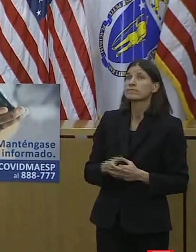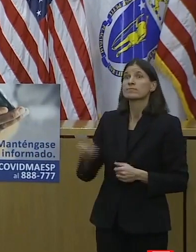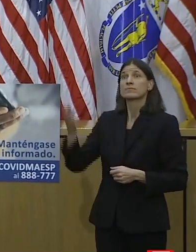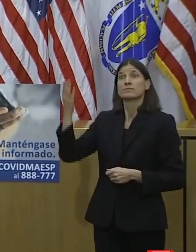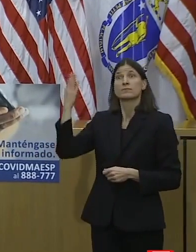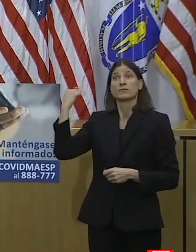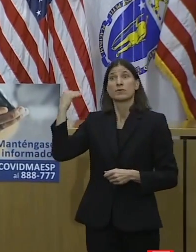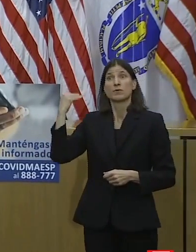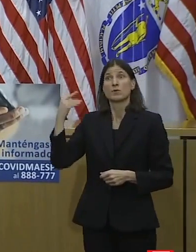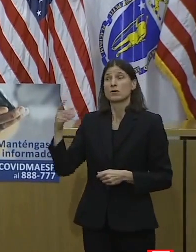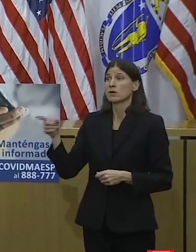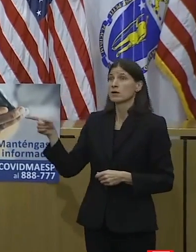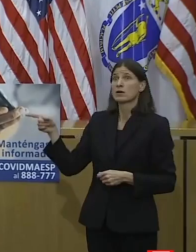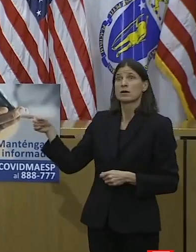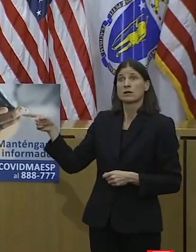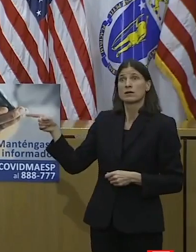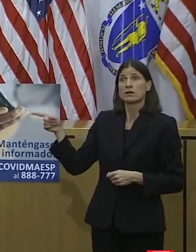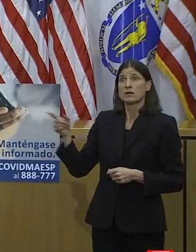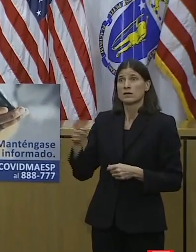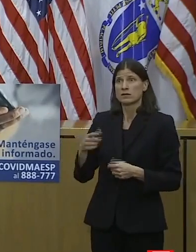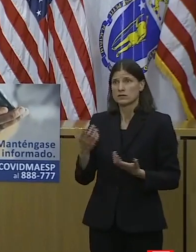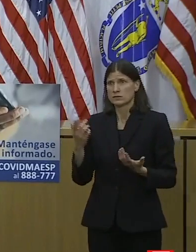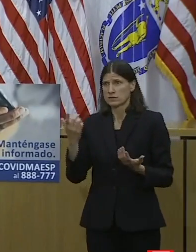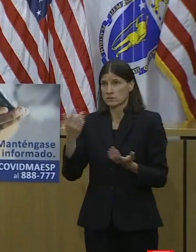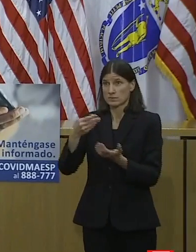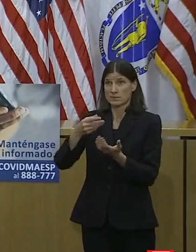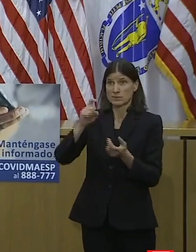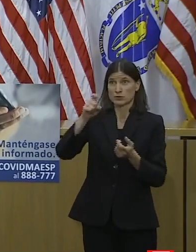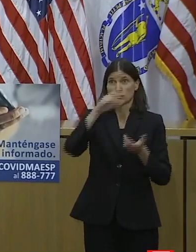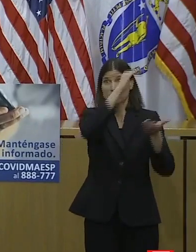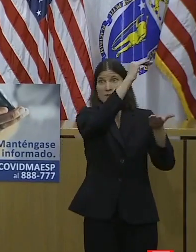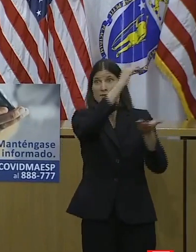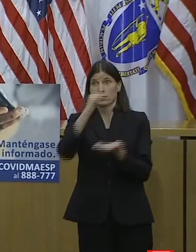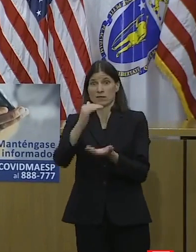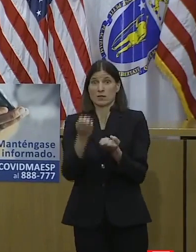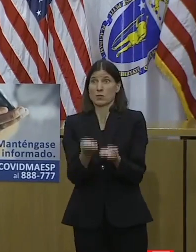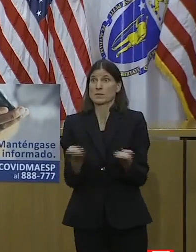shipment to come in? The FEMA shipment that I just talked about,